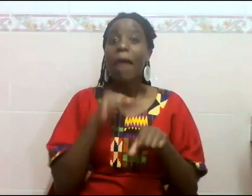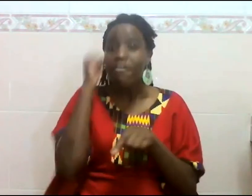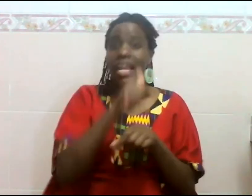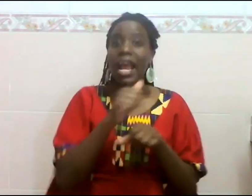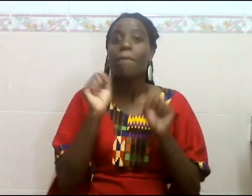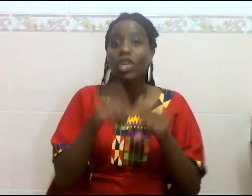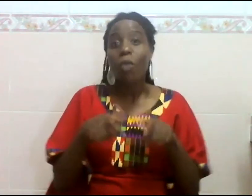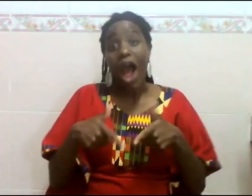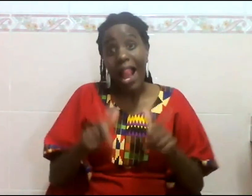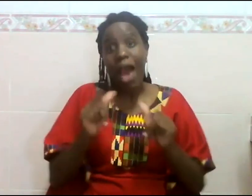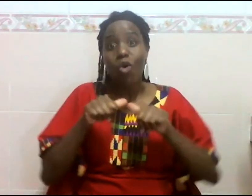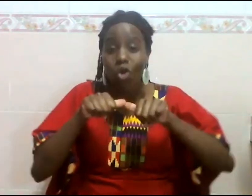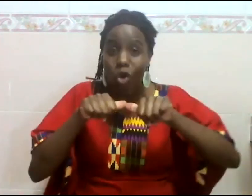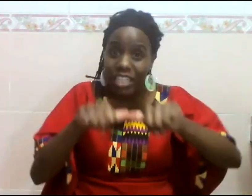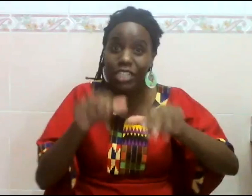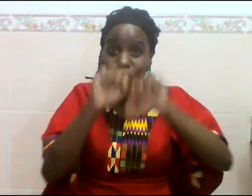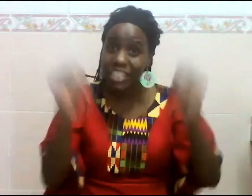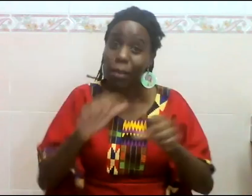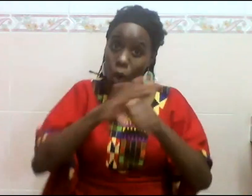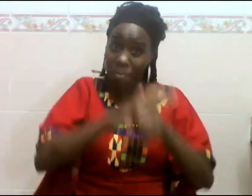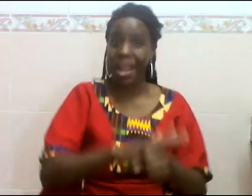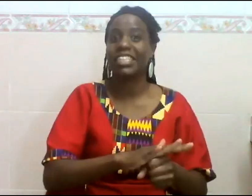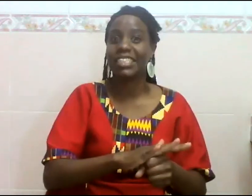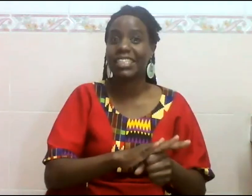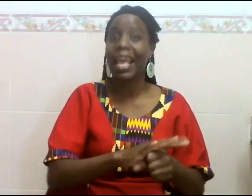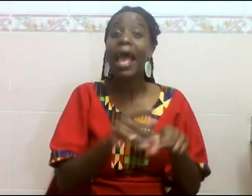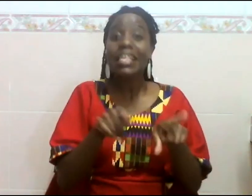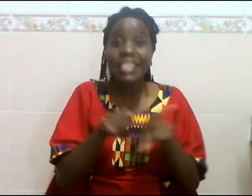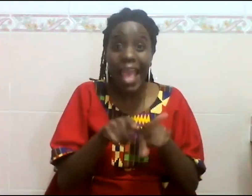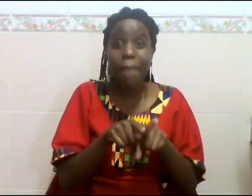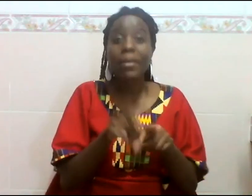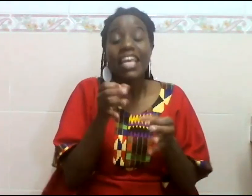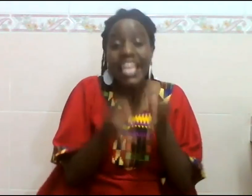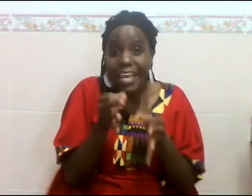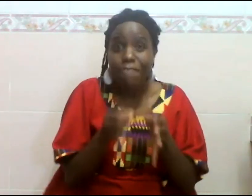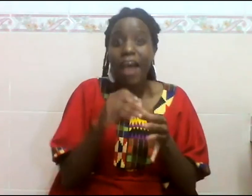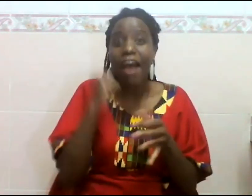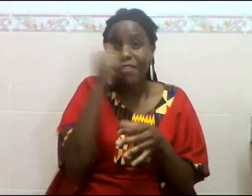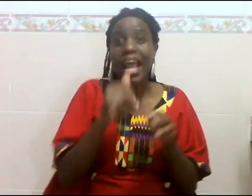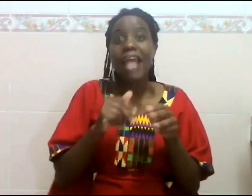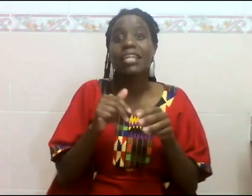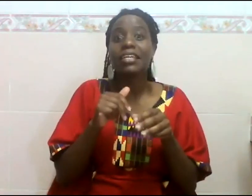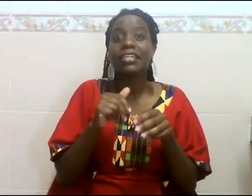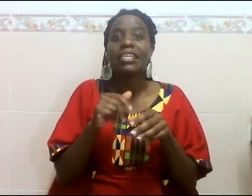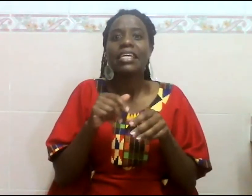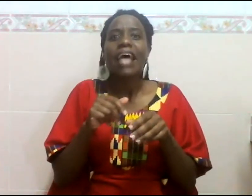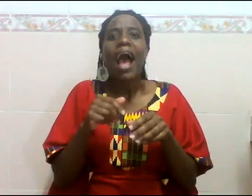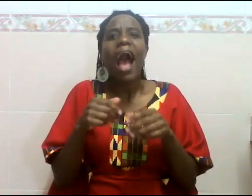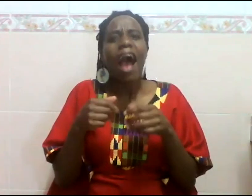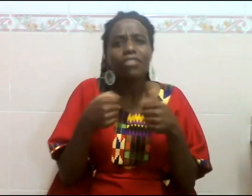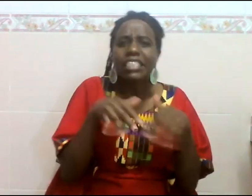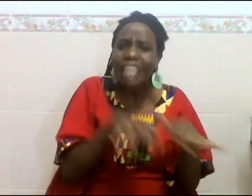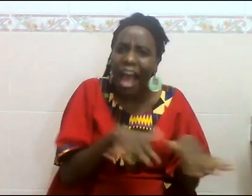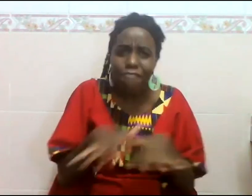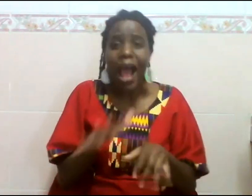is very violent in a way that if you don't bend with the system, you also are kicked out. So it's a struggle that we have to